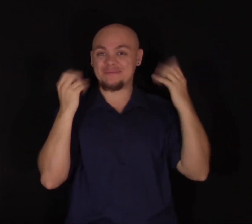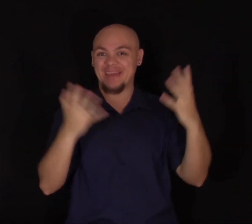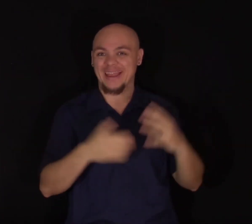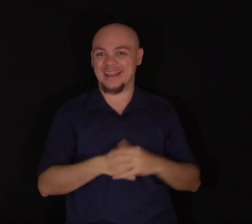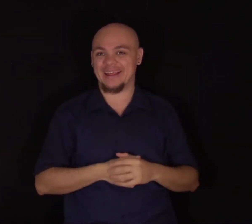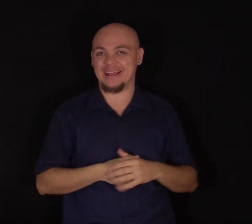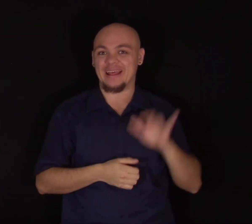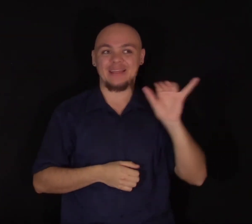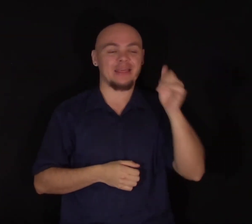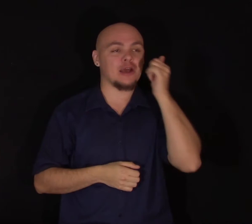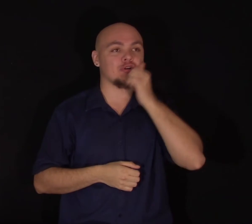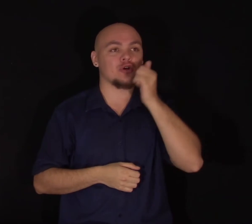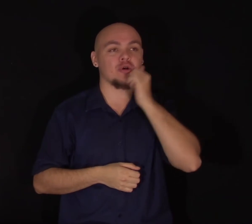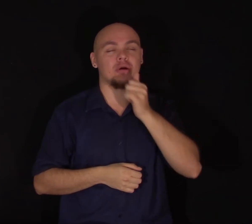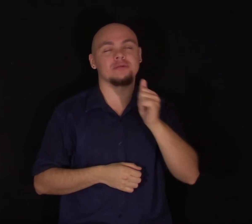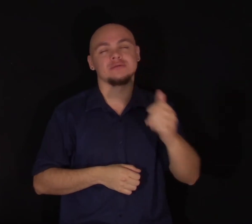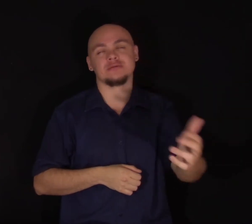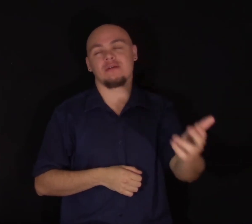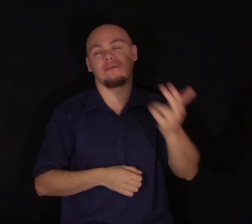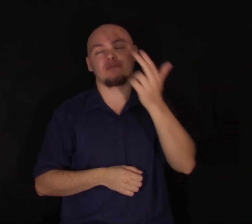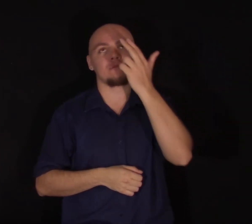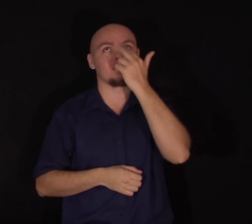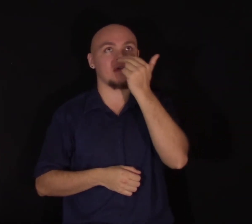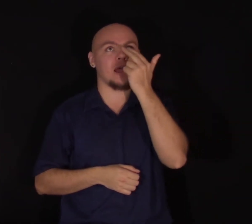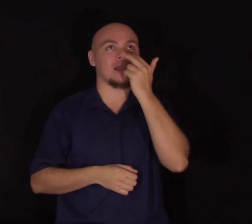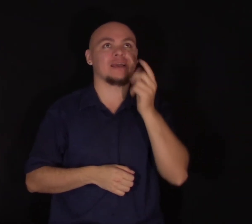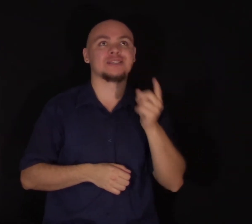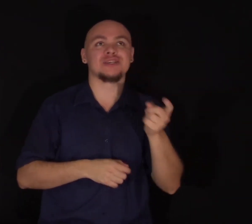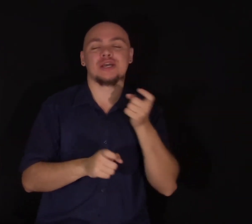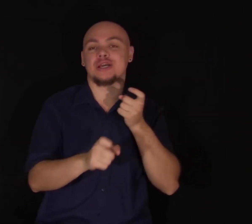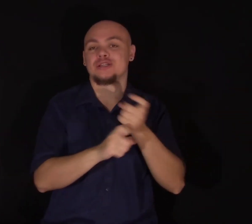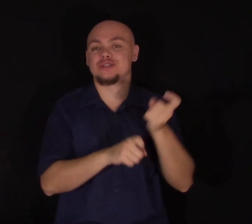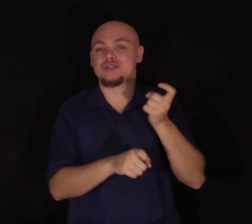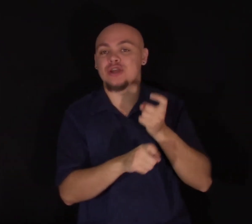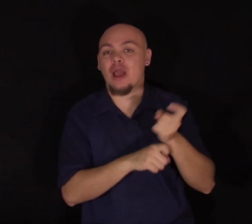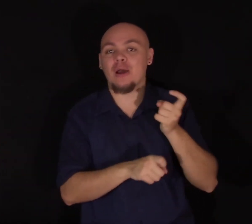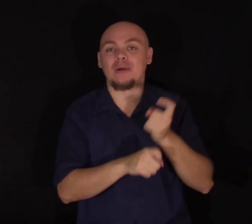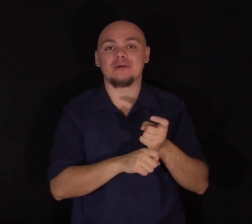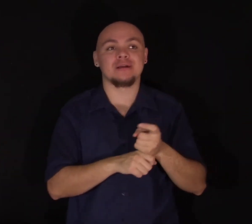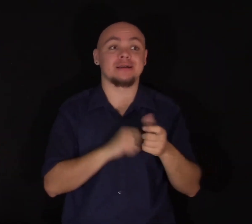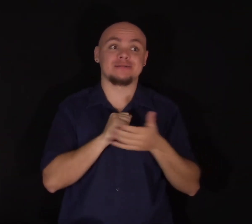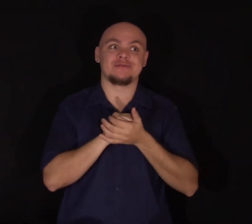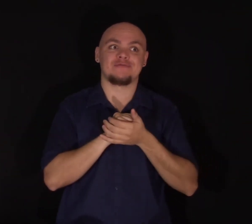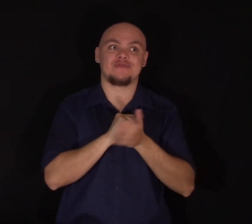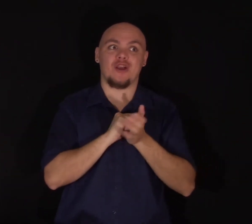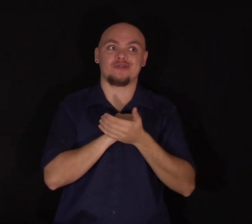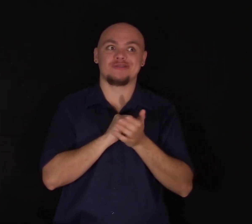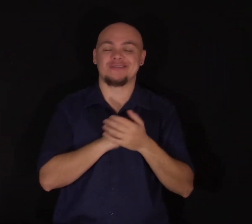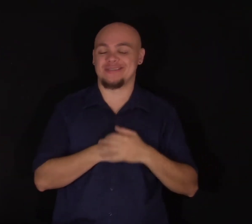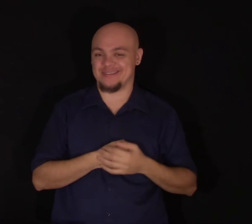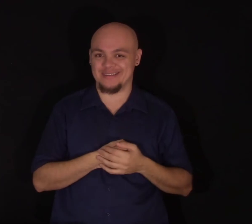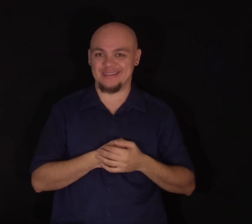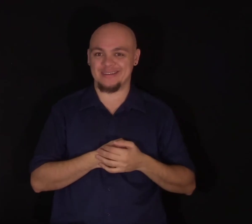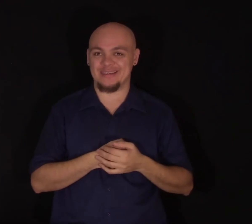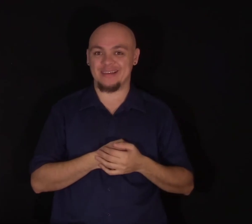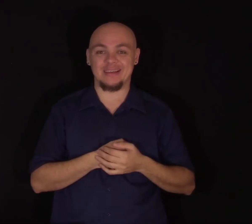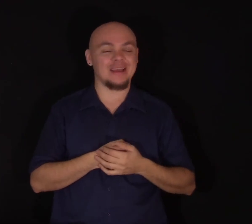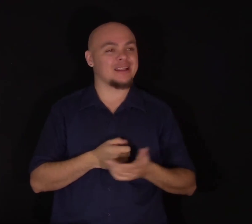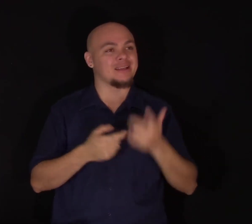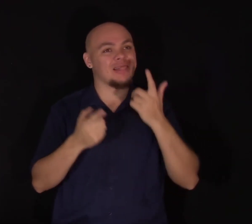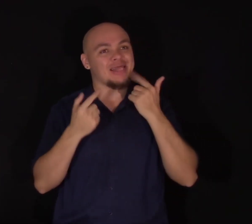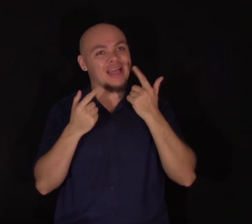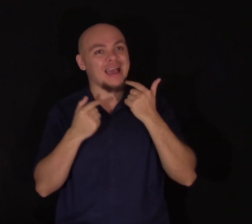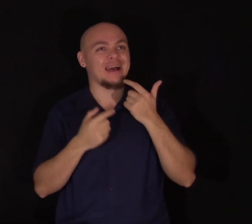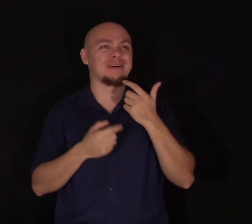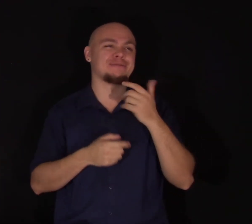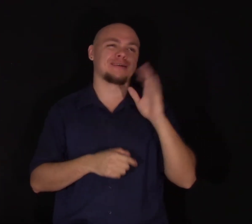That girl is hilarious. She can crack jokes and farts that'll make you laugh and groan